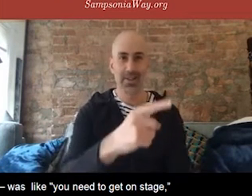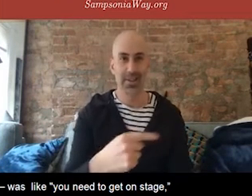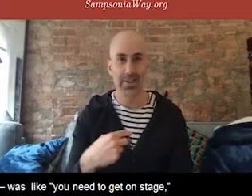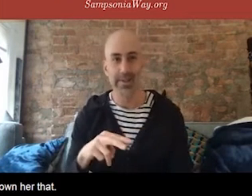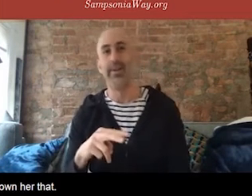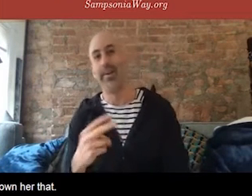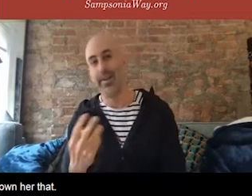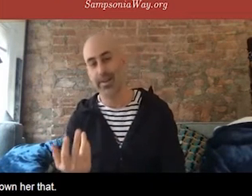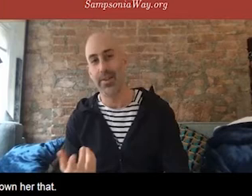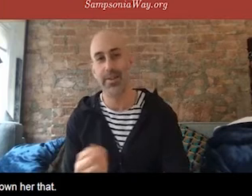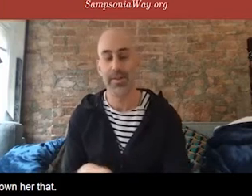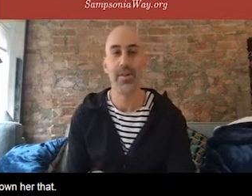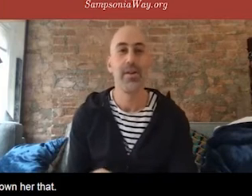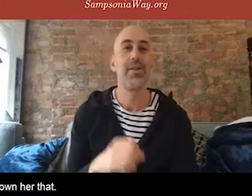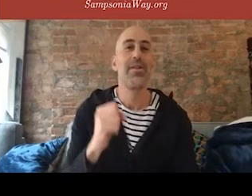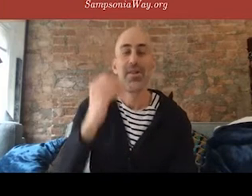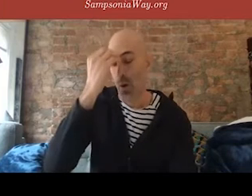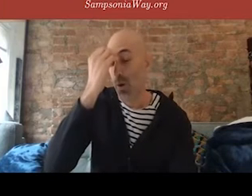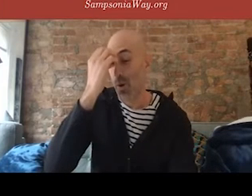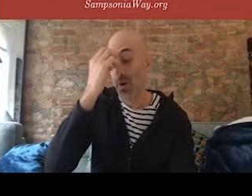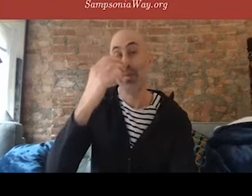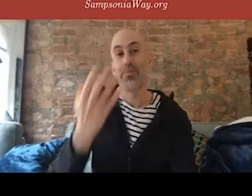get on stage after I had shown her that.